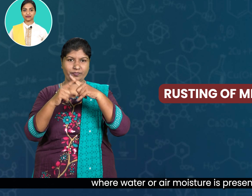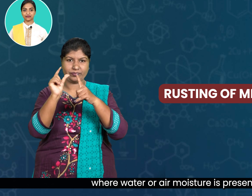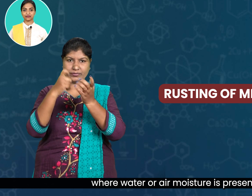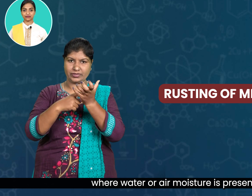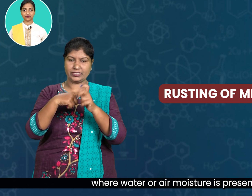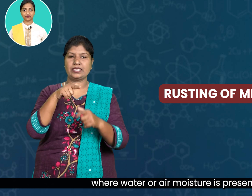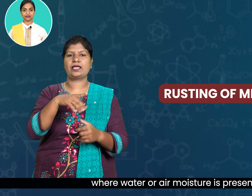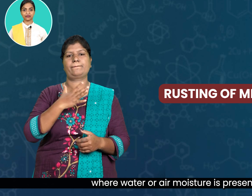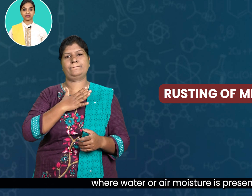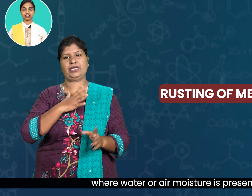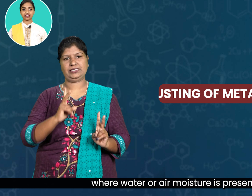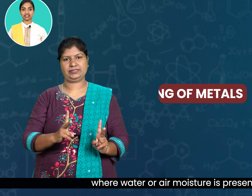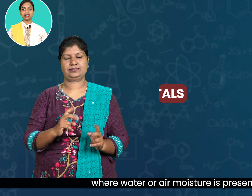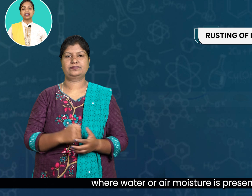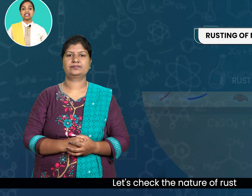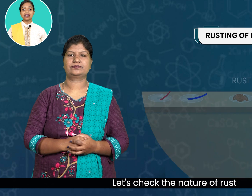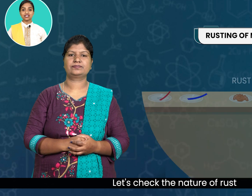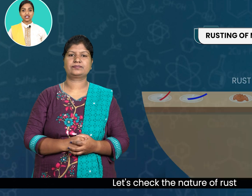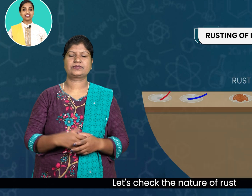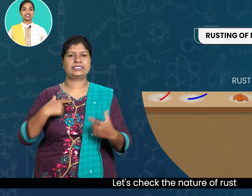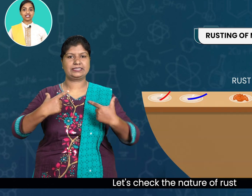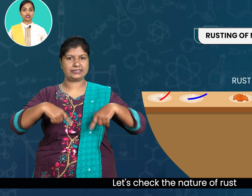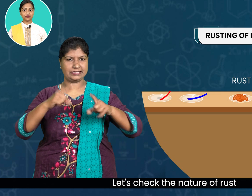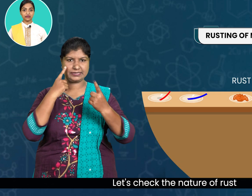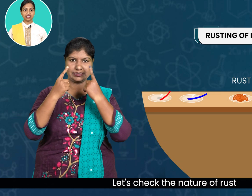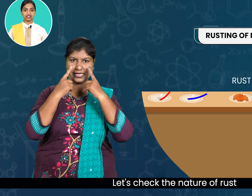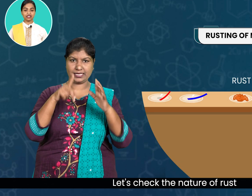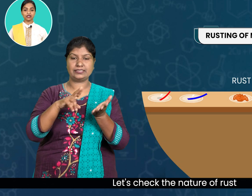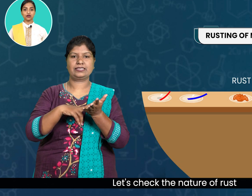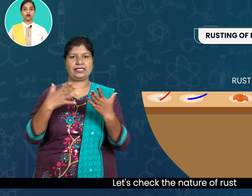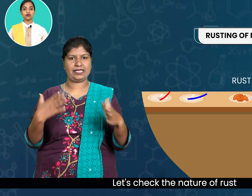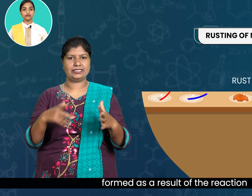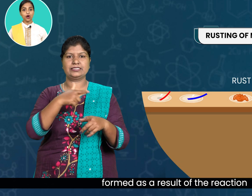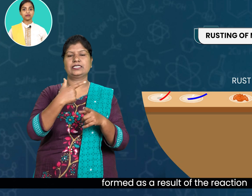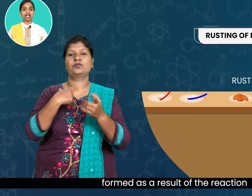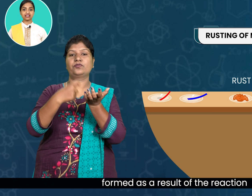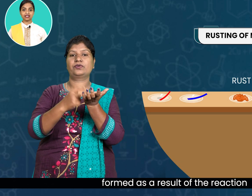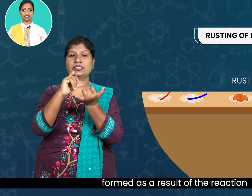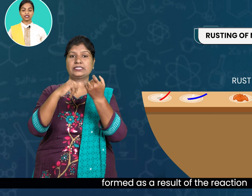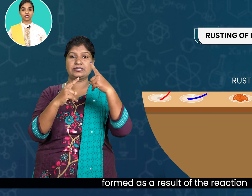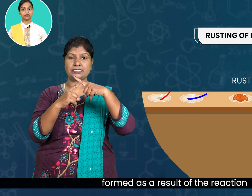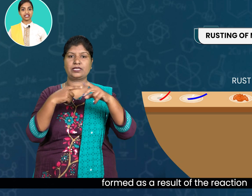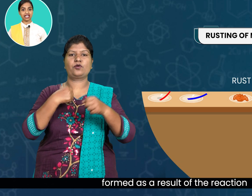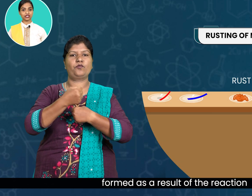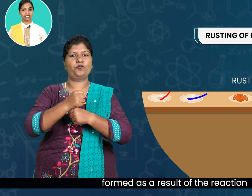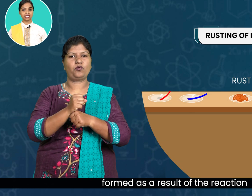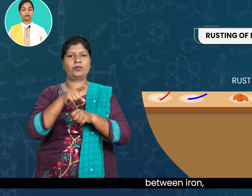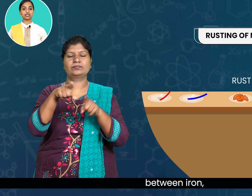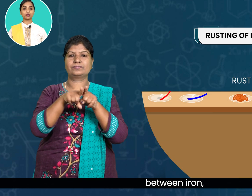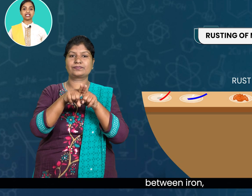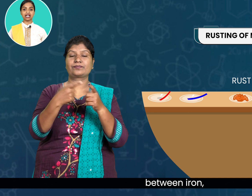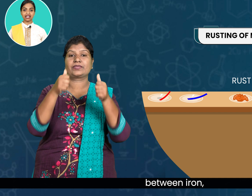Let's check the nature of rust formed as a result of the